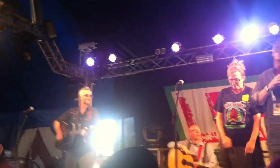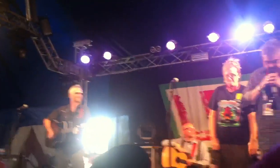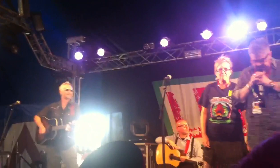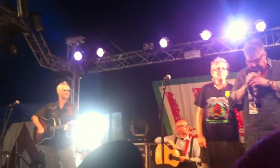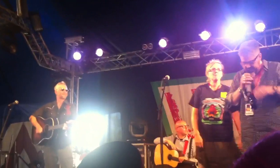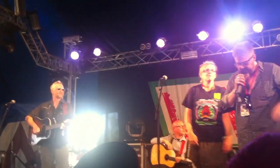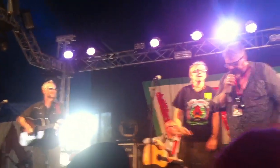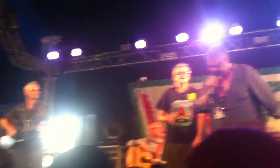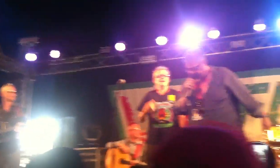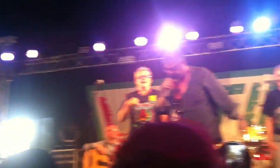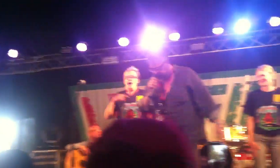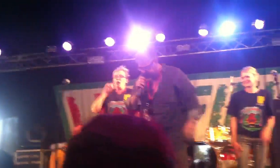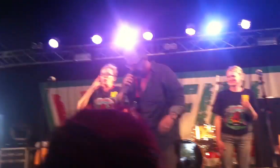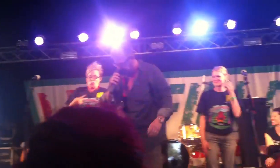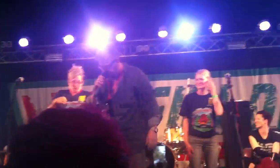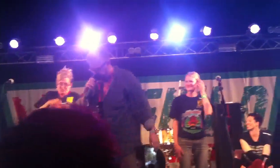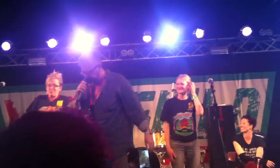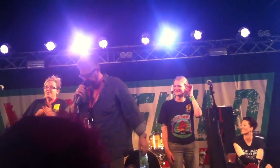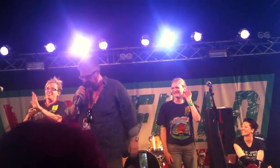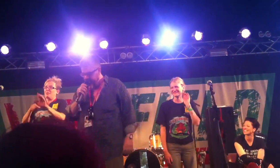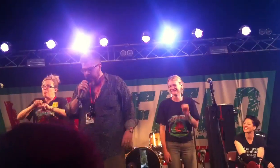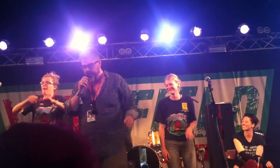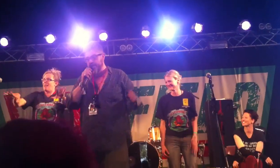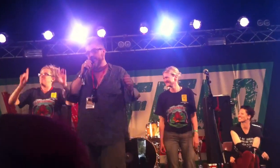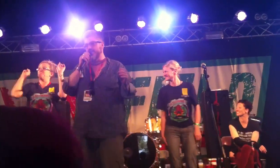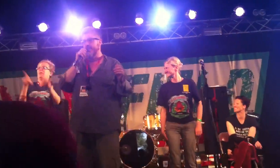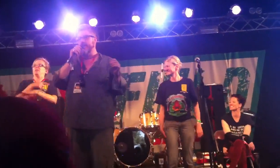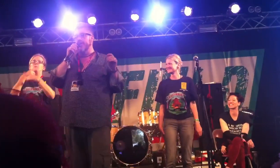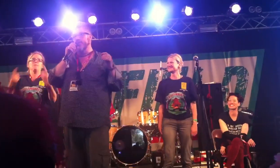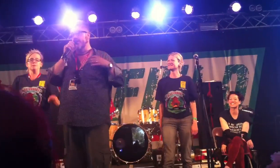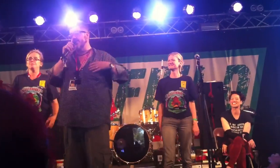I couldn't get this fucking thing played anyway, so let's...